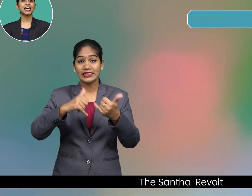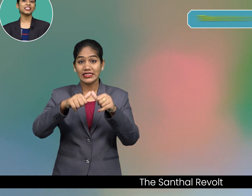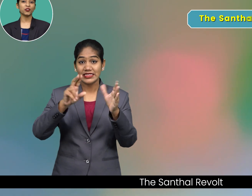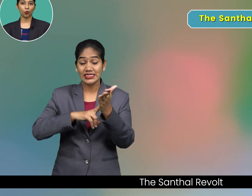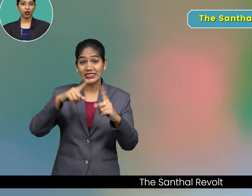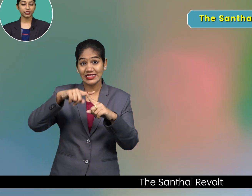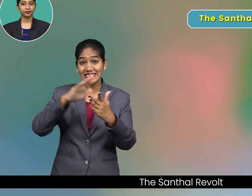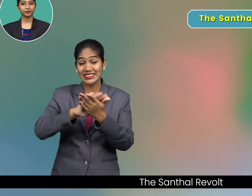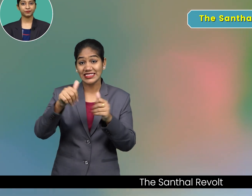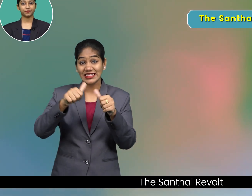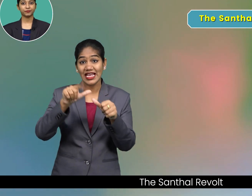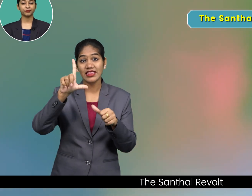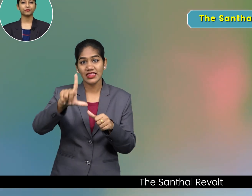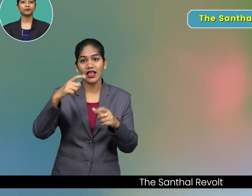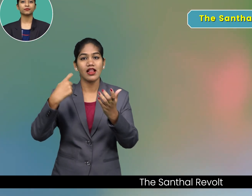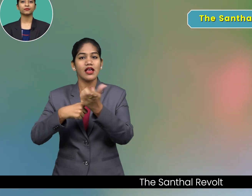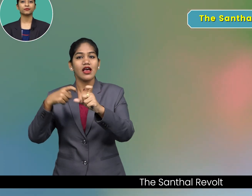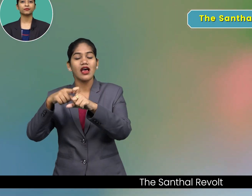The Santal Revolt.